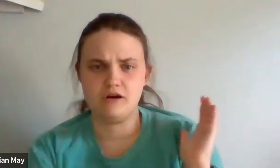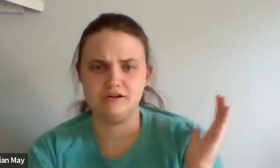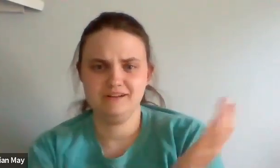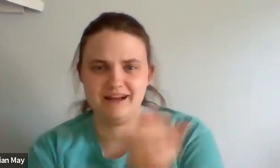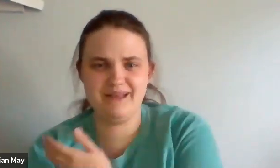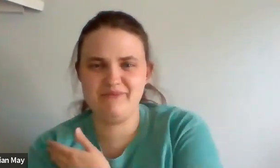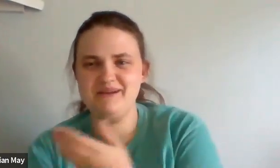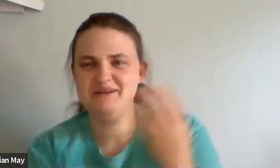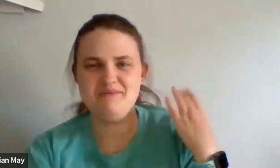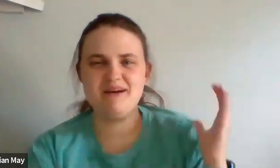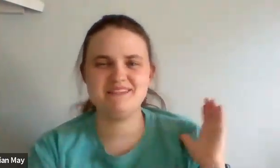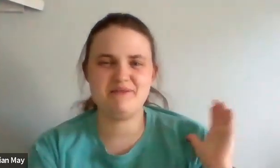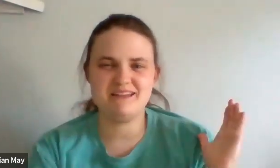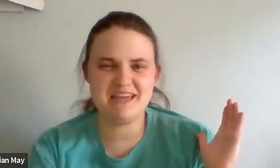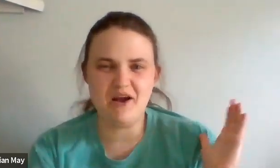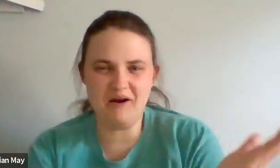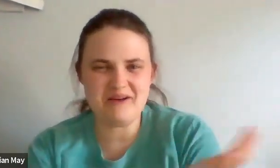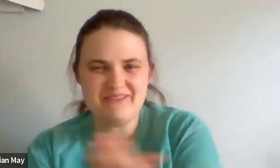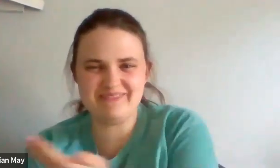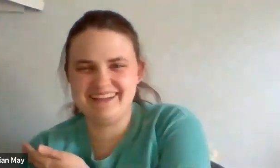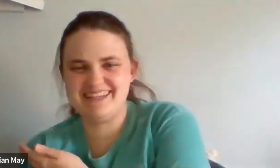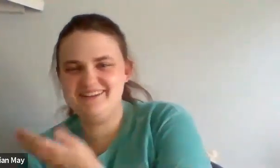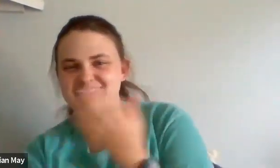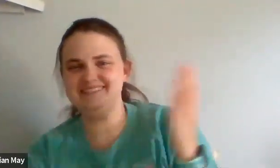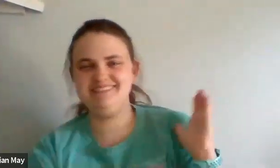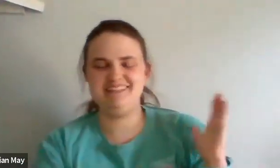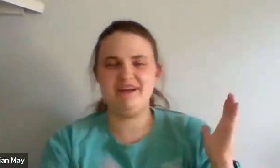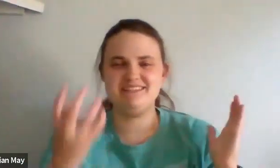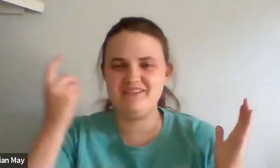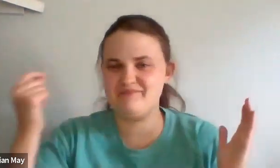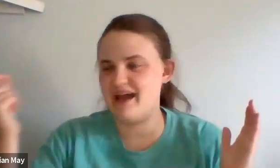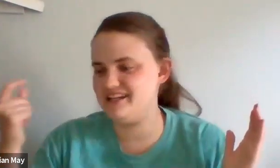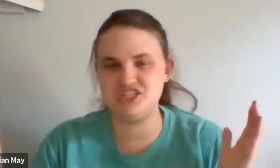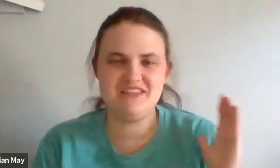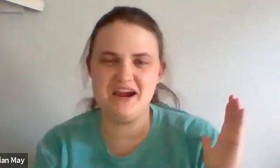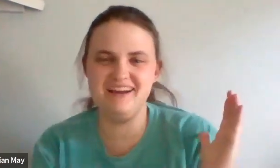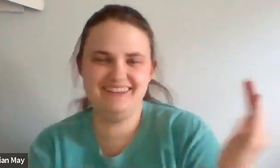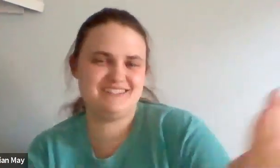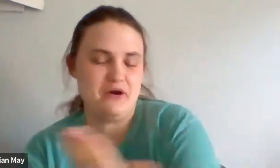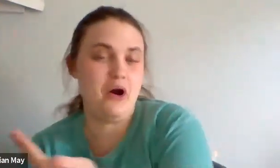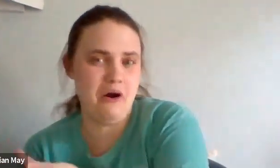R. I like my mind's like, am I saying R like sounding? It might sound like I'm adding a G there. So